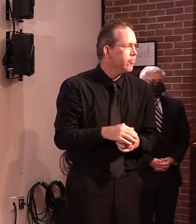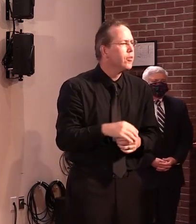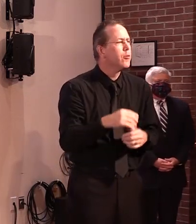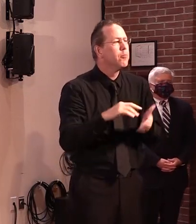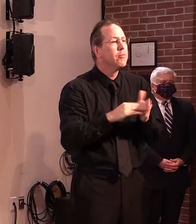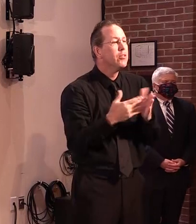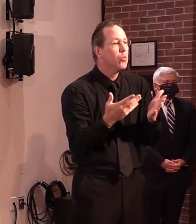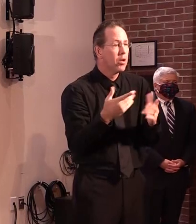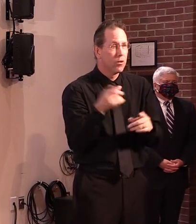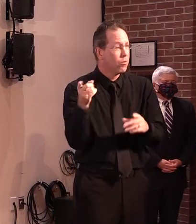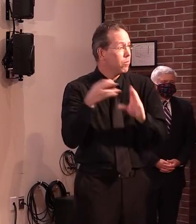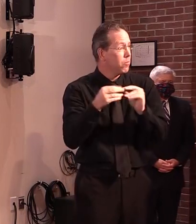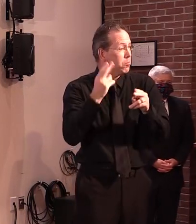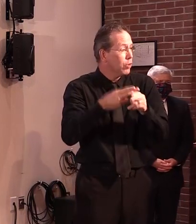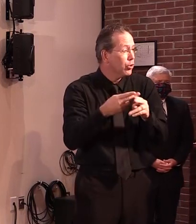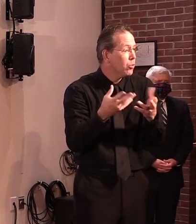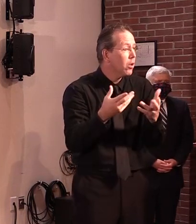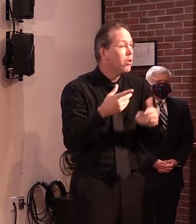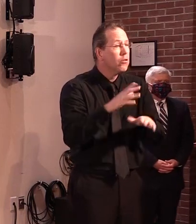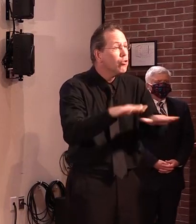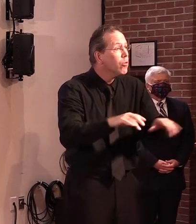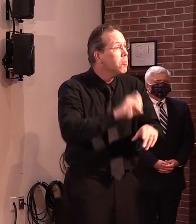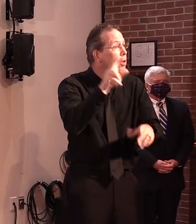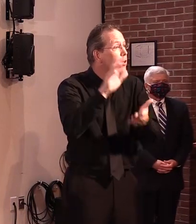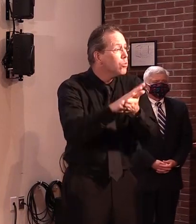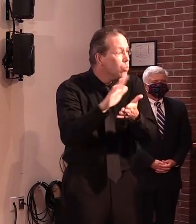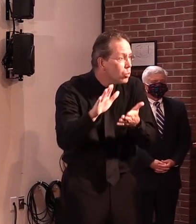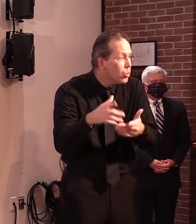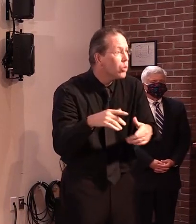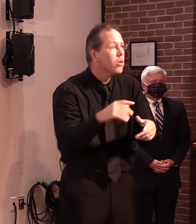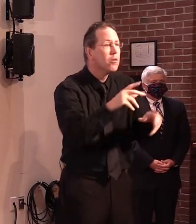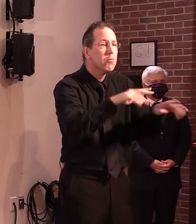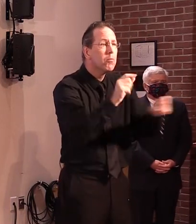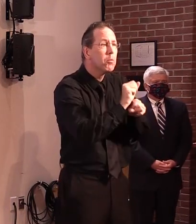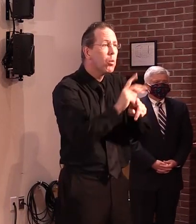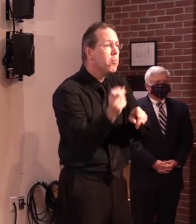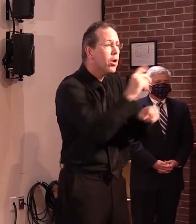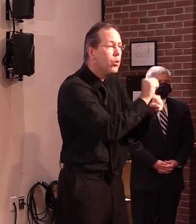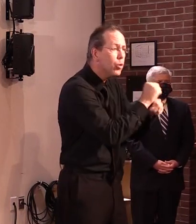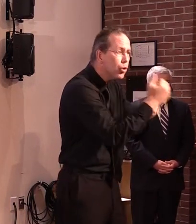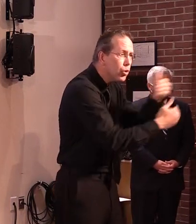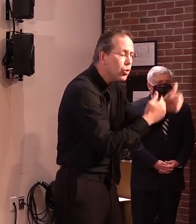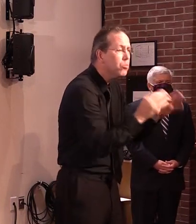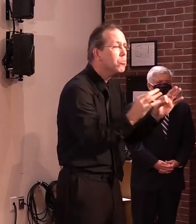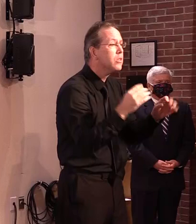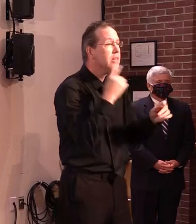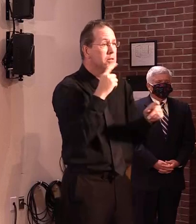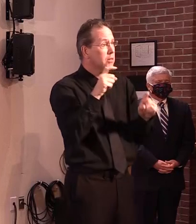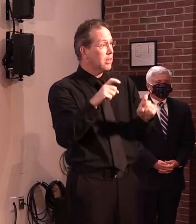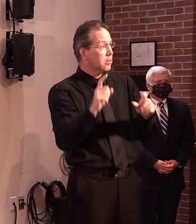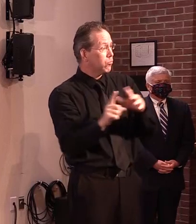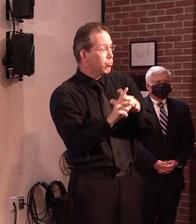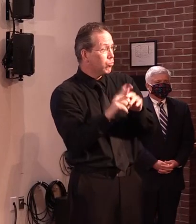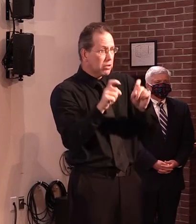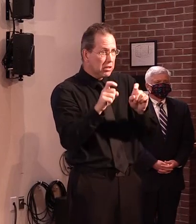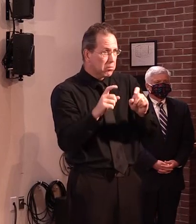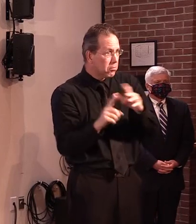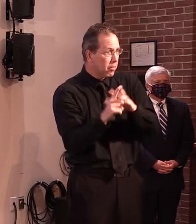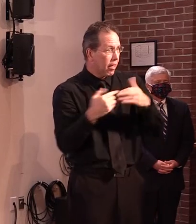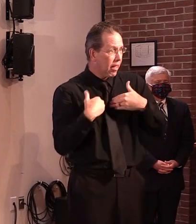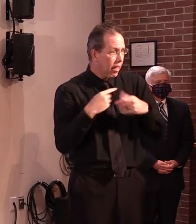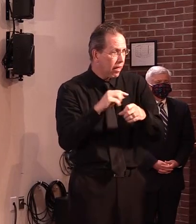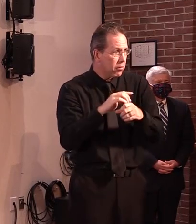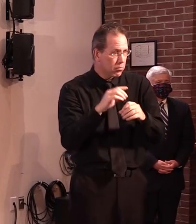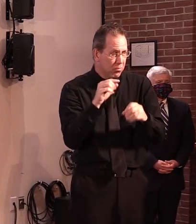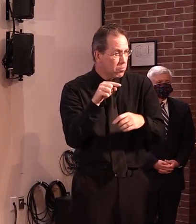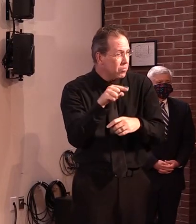back, you're getting people back to work. When you have a test positivity of 0.2%, you are starting